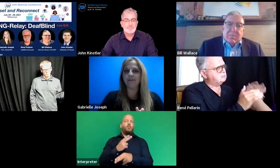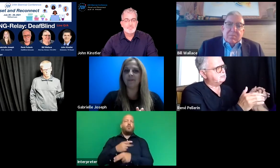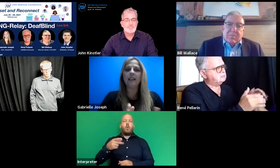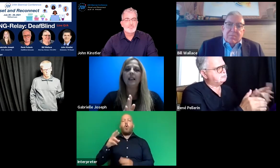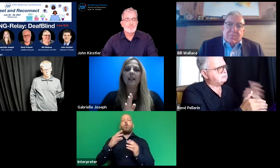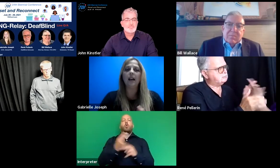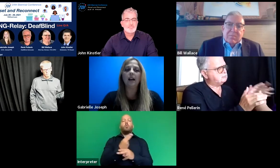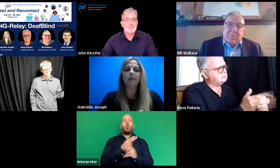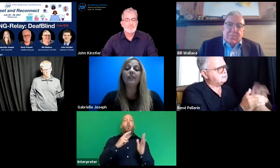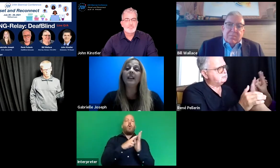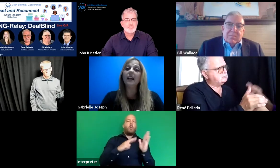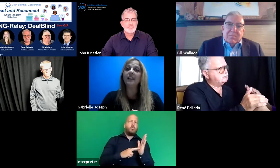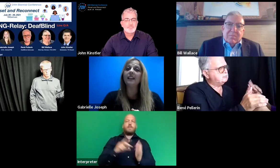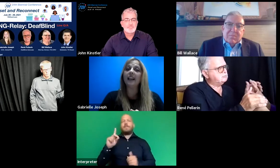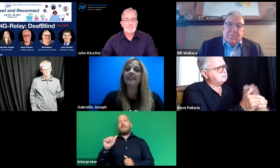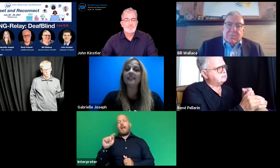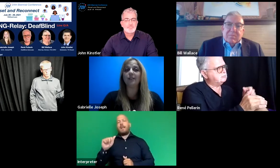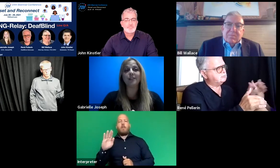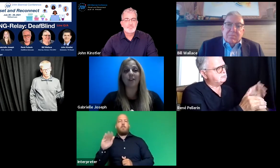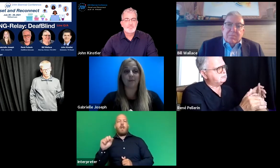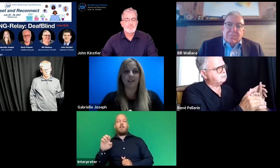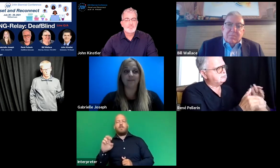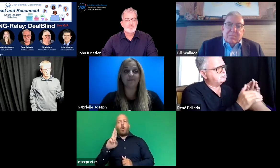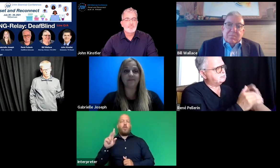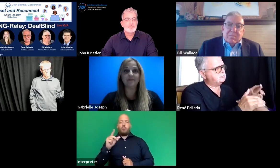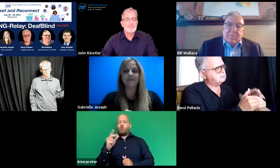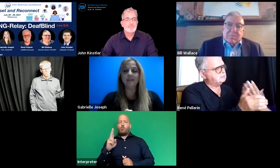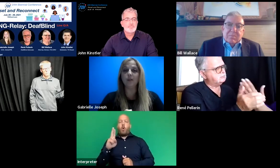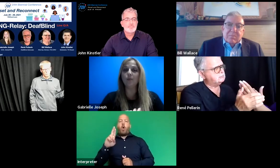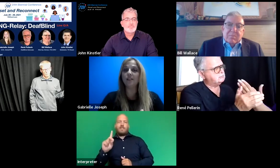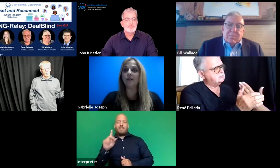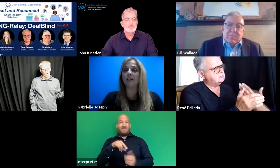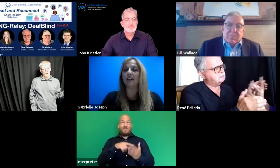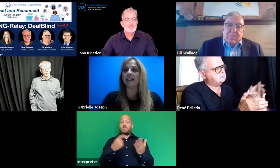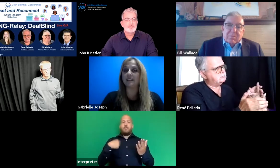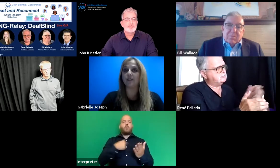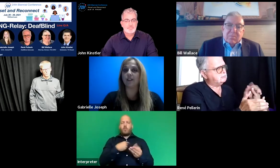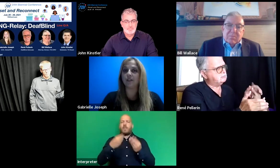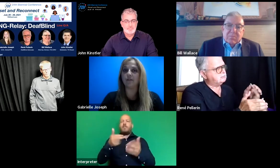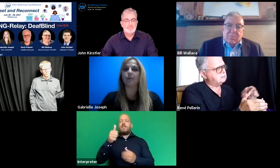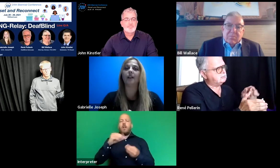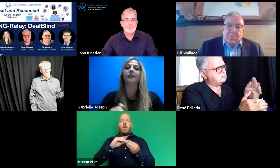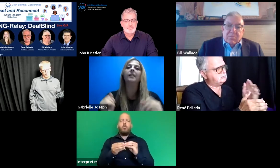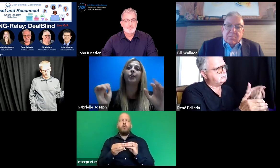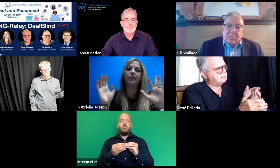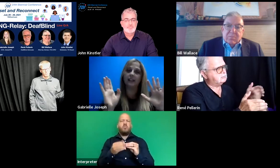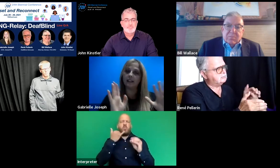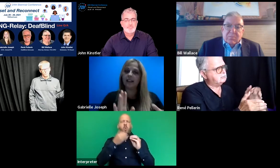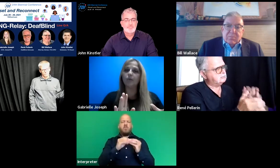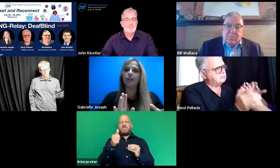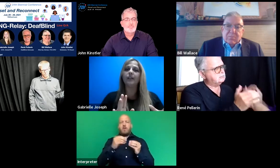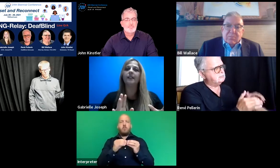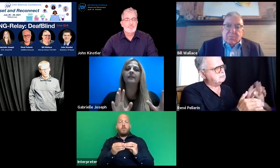number. You then have to get a license for the software. Once you have a license for the software, you can